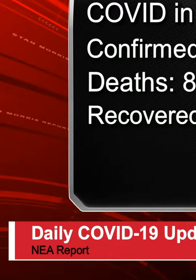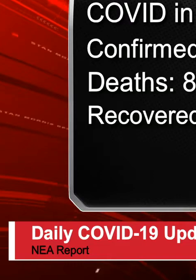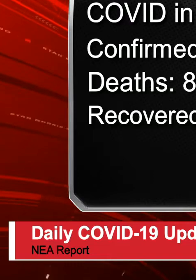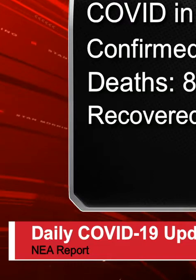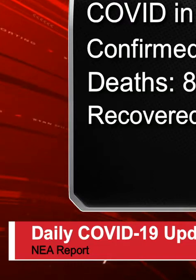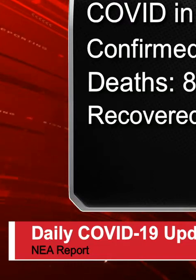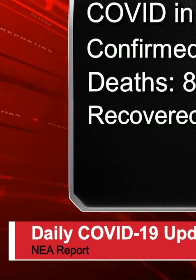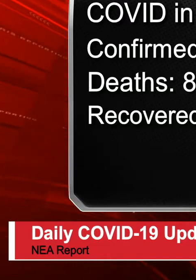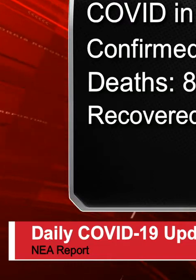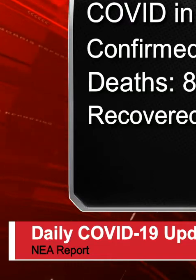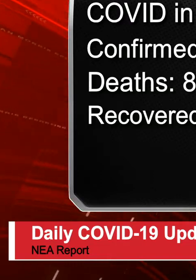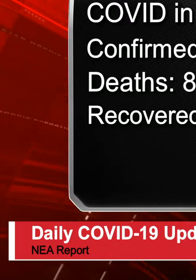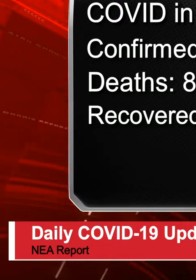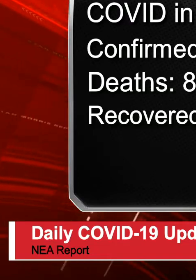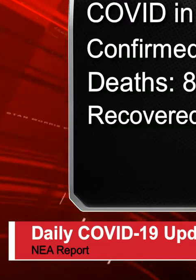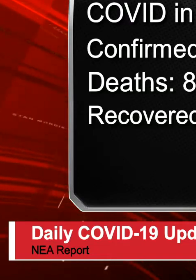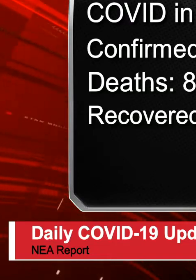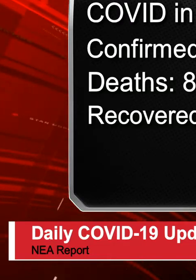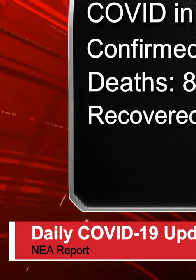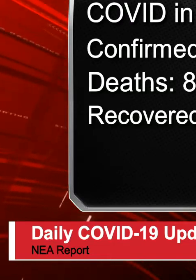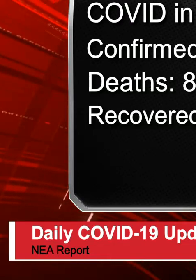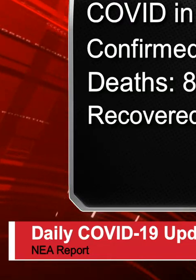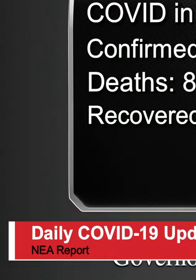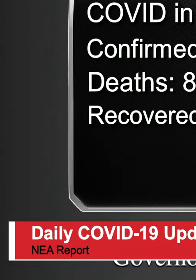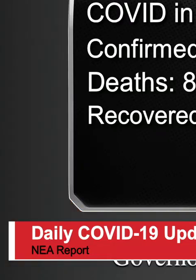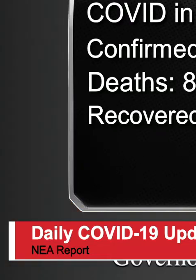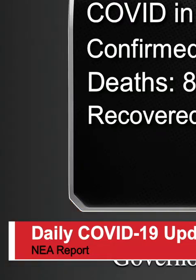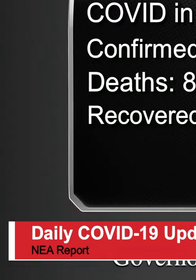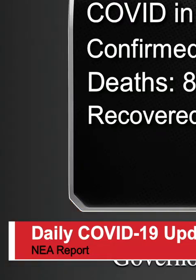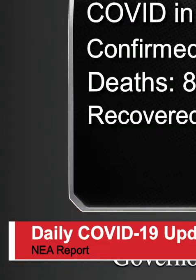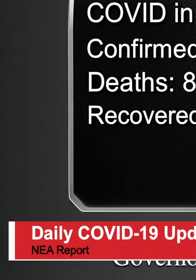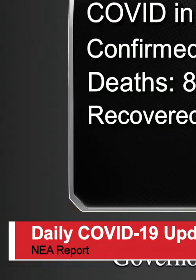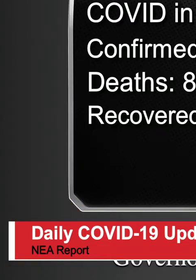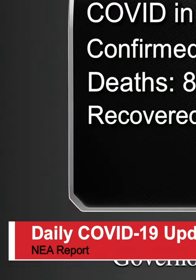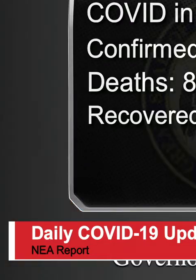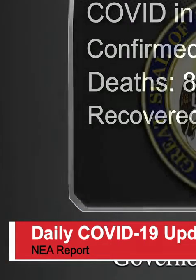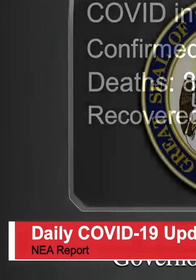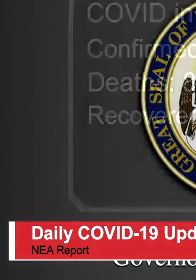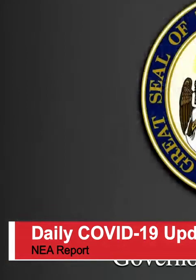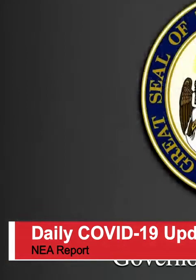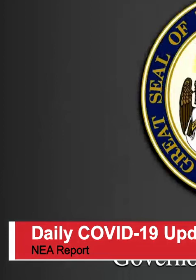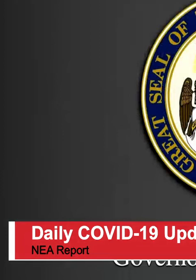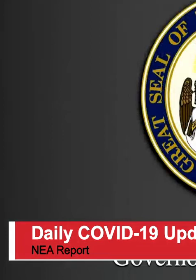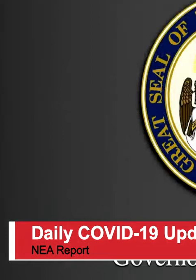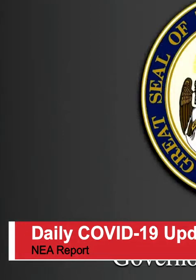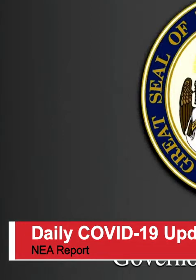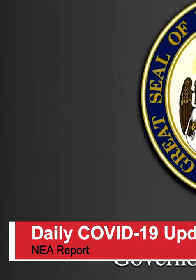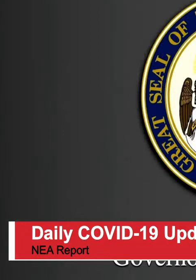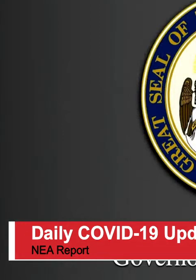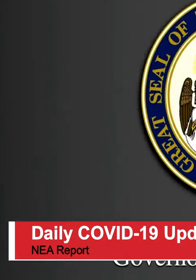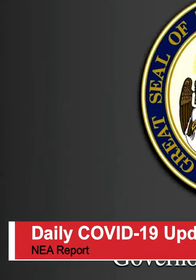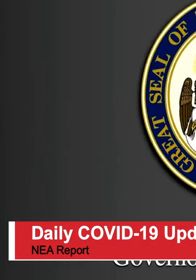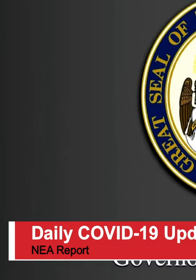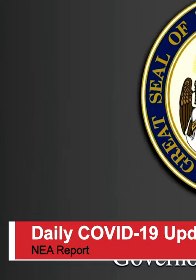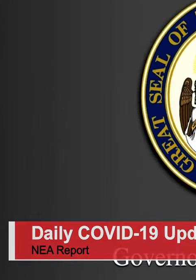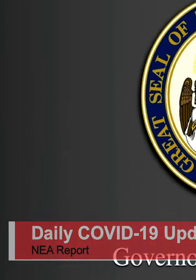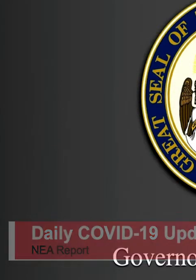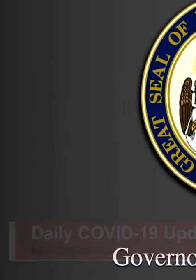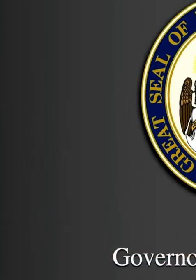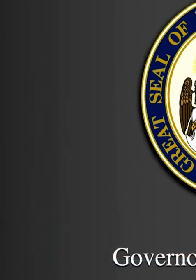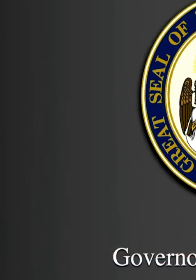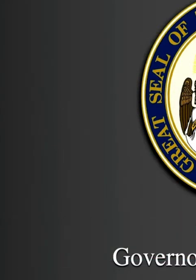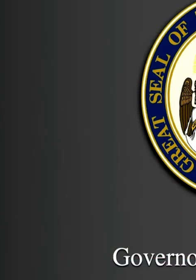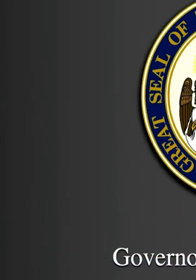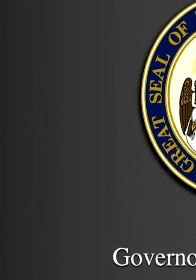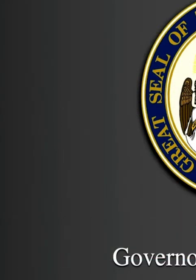Health, Dr. Nate Smith from the Arkansas Department of Health. As a matter of fact, we have the logo up right now from the live feed from the